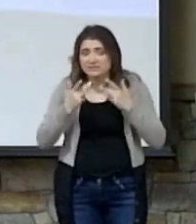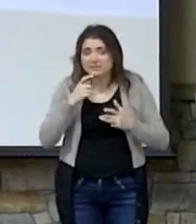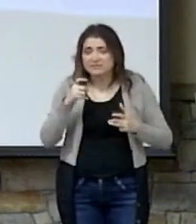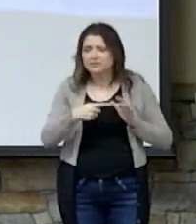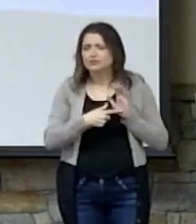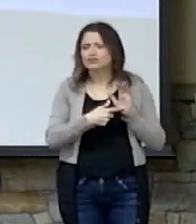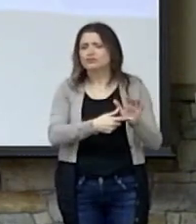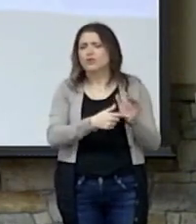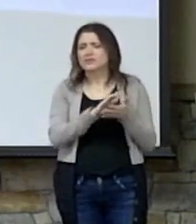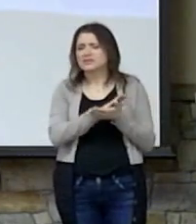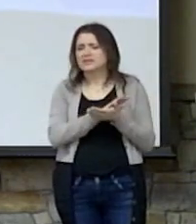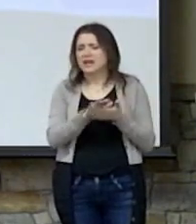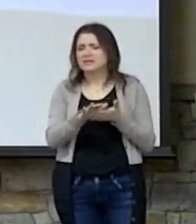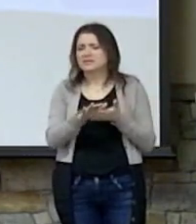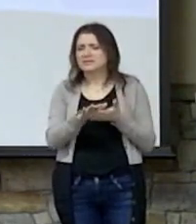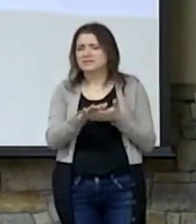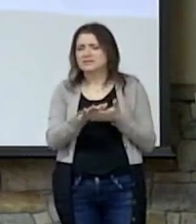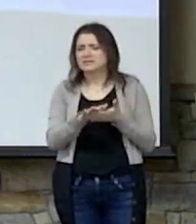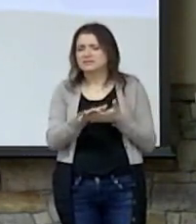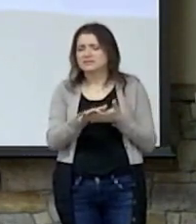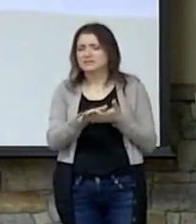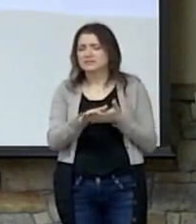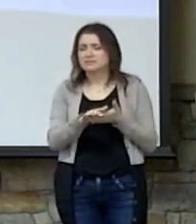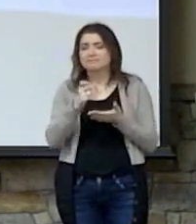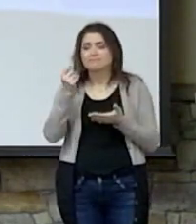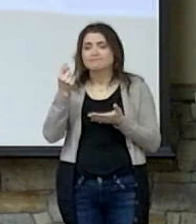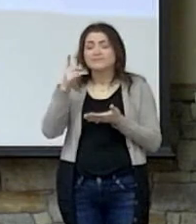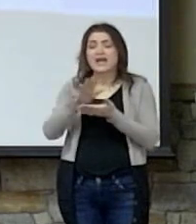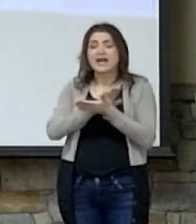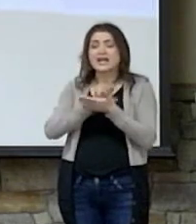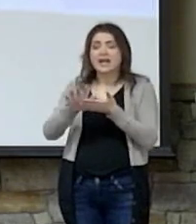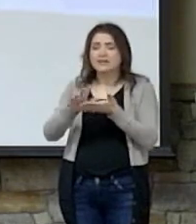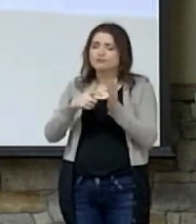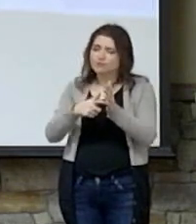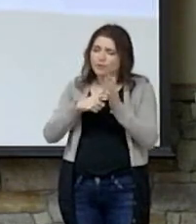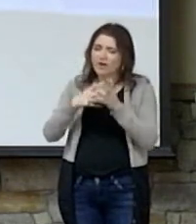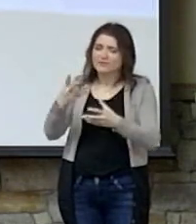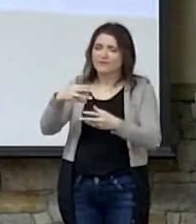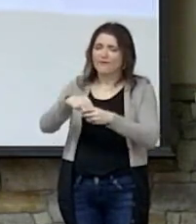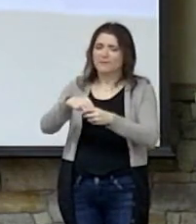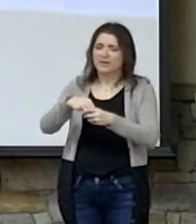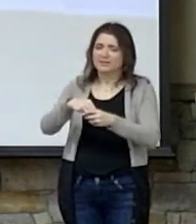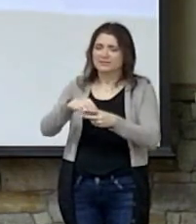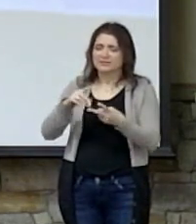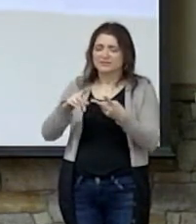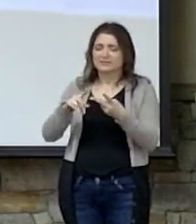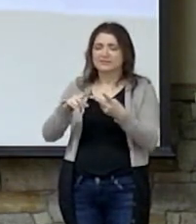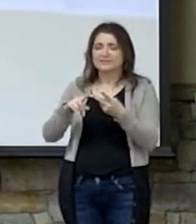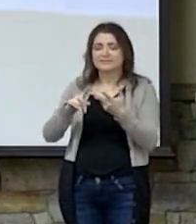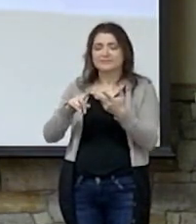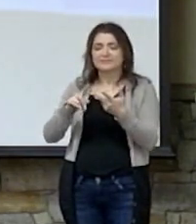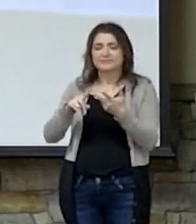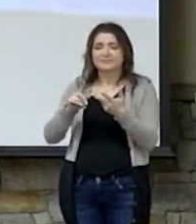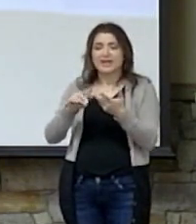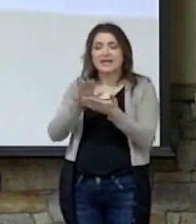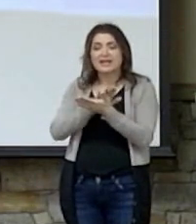see, kindness requires involvement. And then there's this, kindness and acceptance.